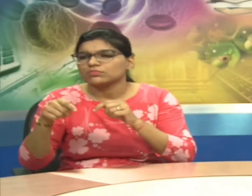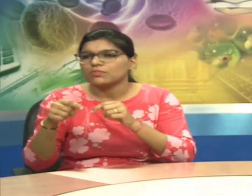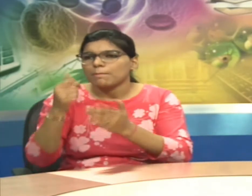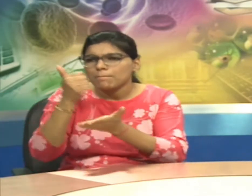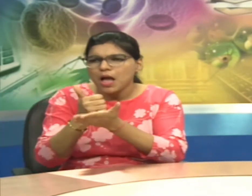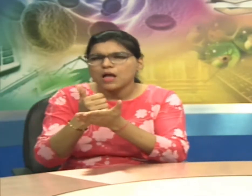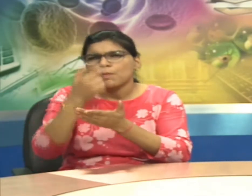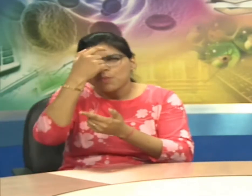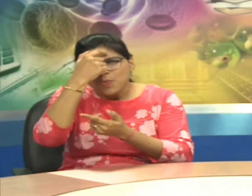where